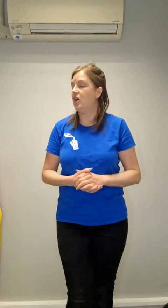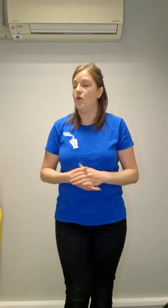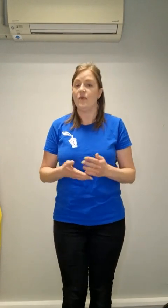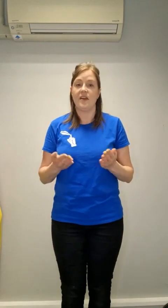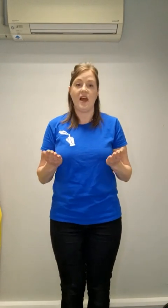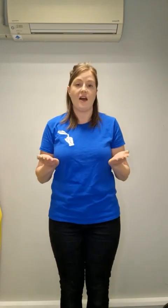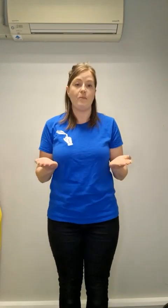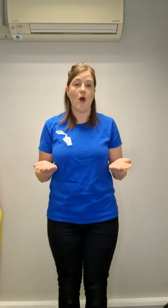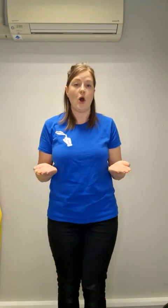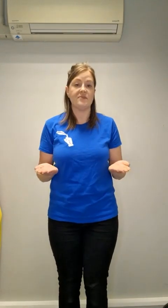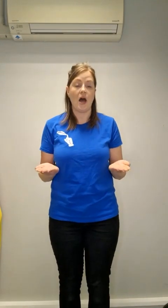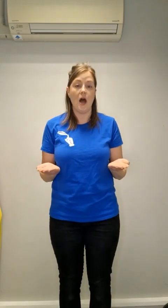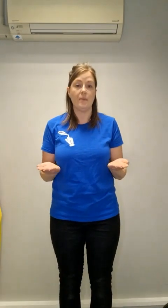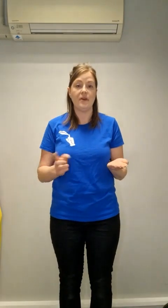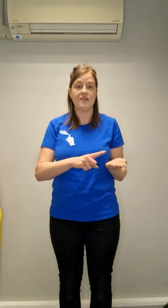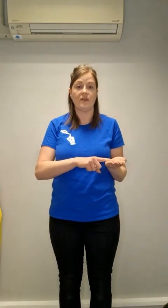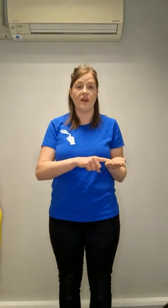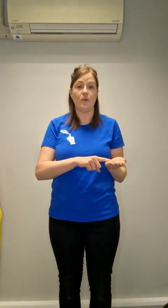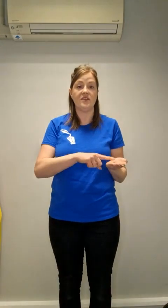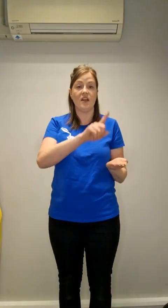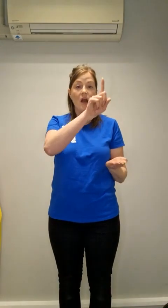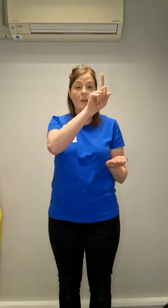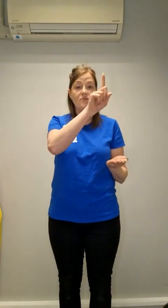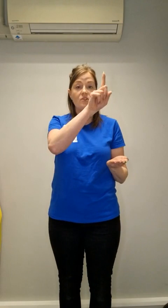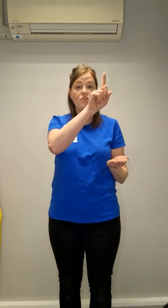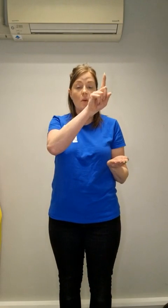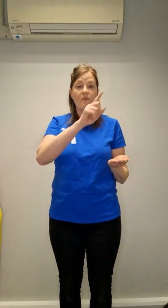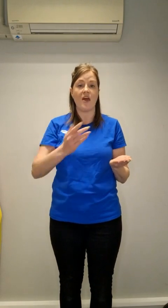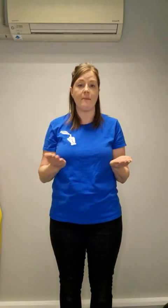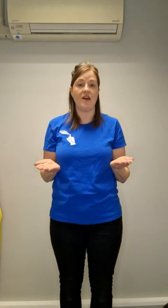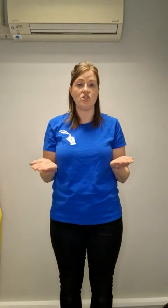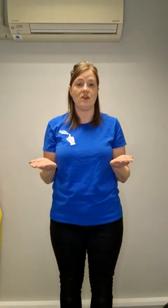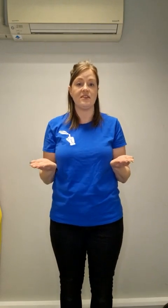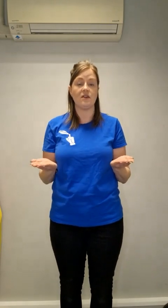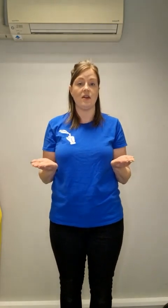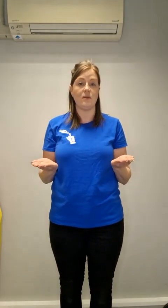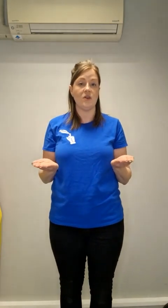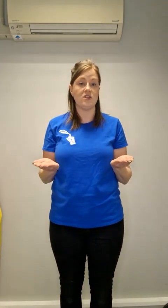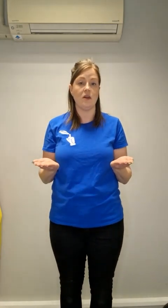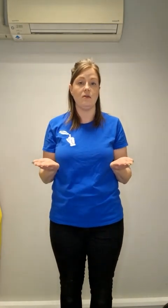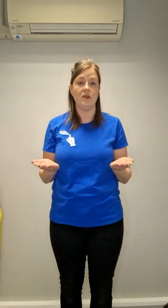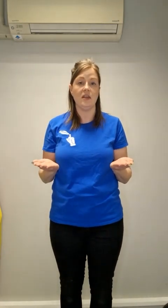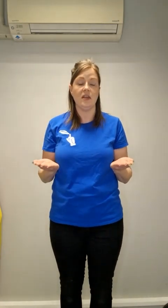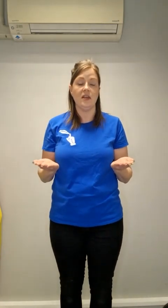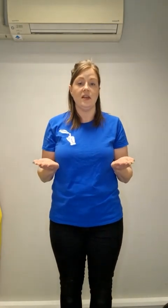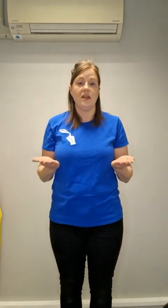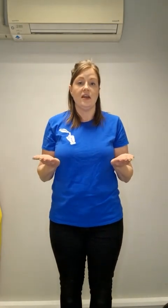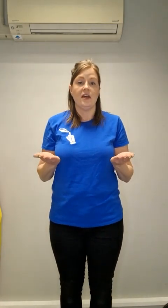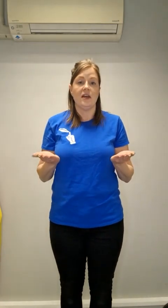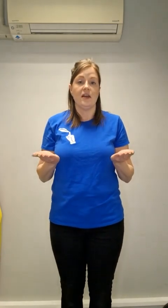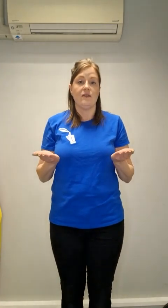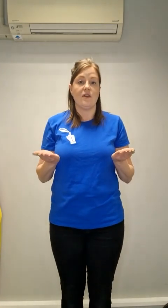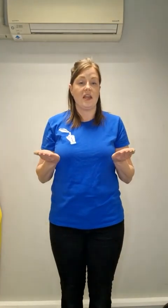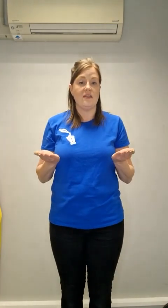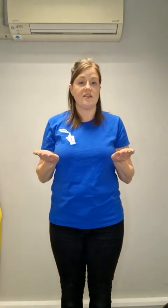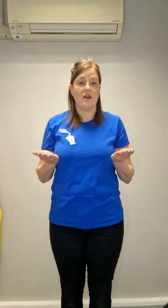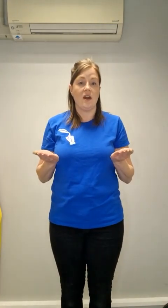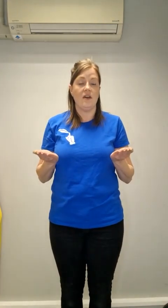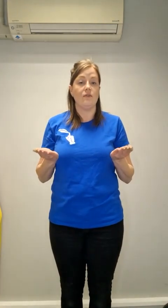We then have palms up, so they are pointing up to the top of that imaginary signing window, like in the sign